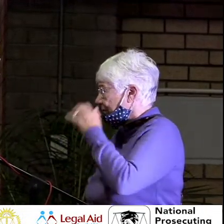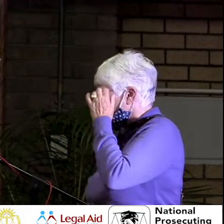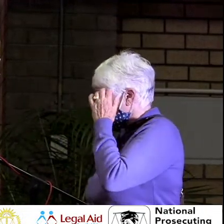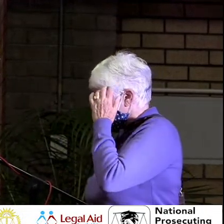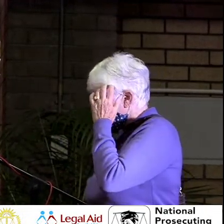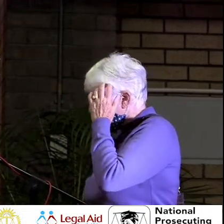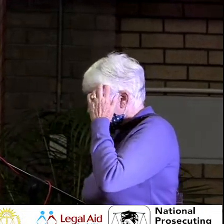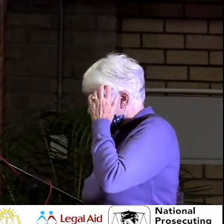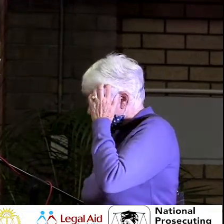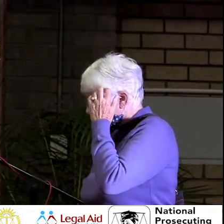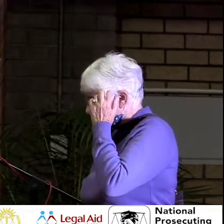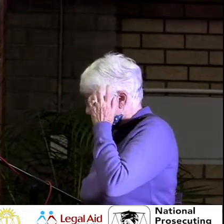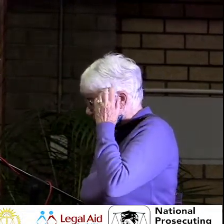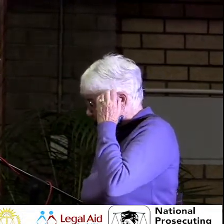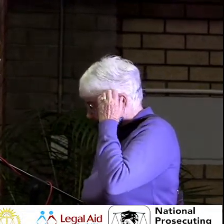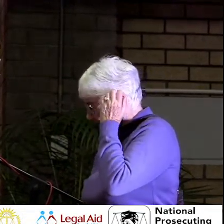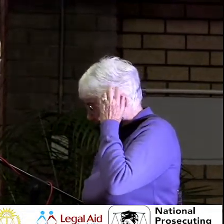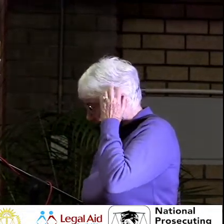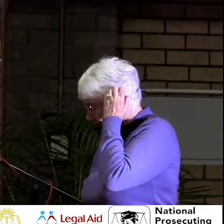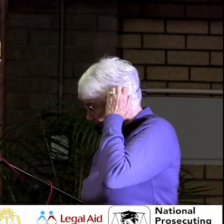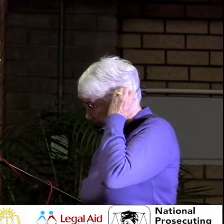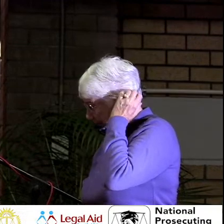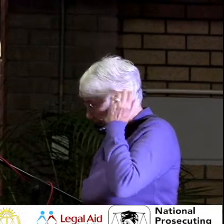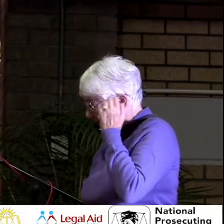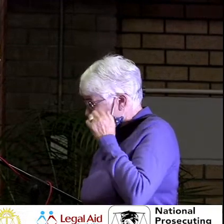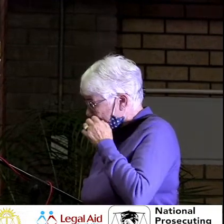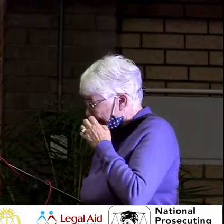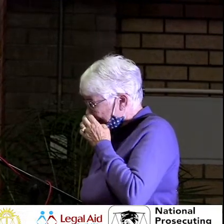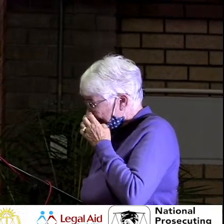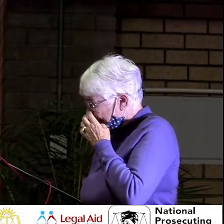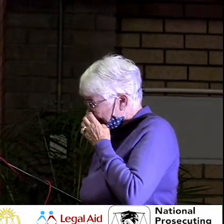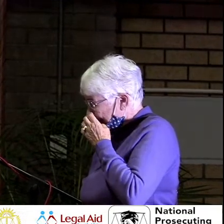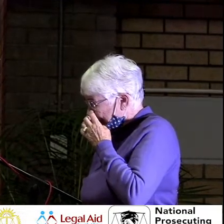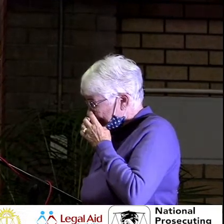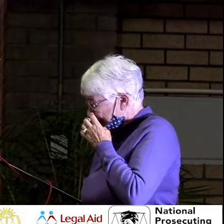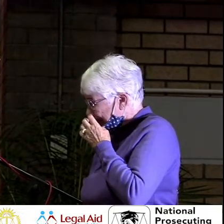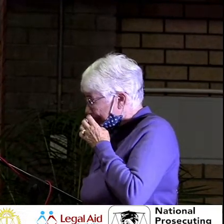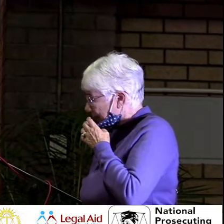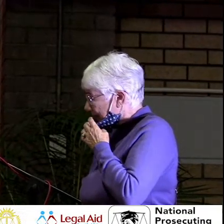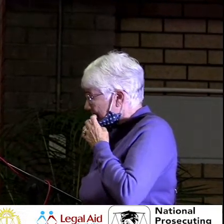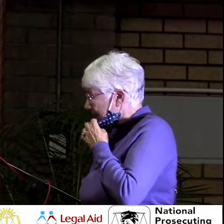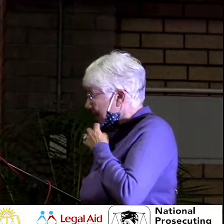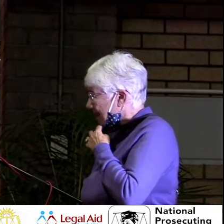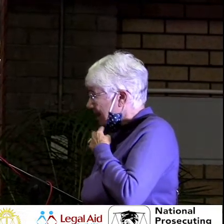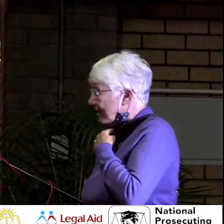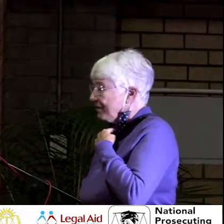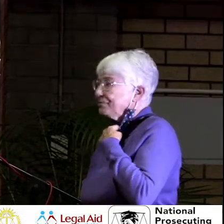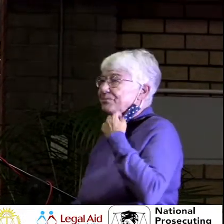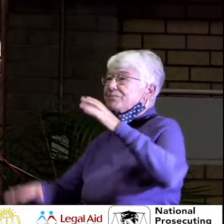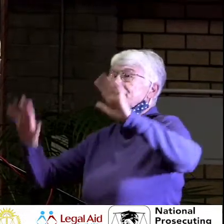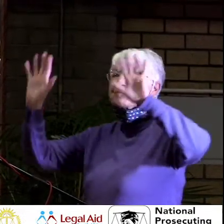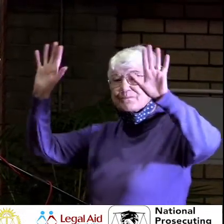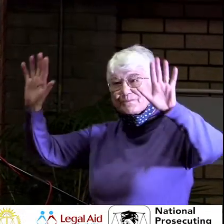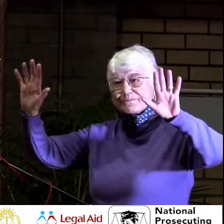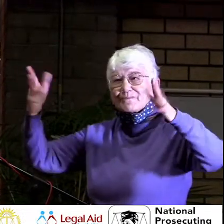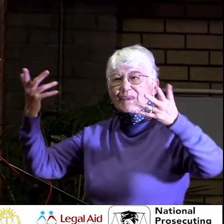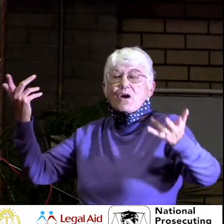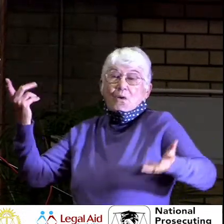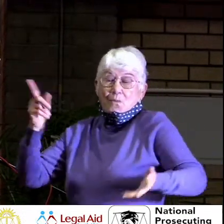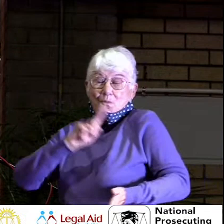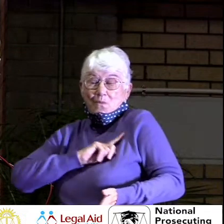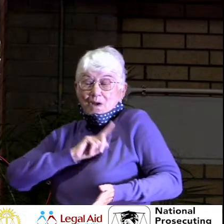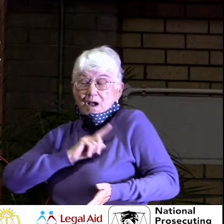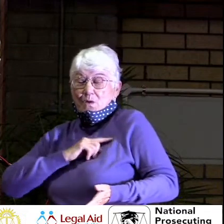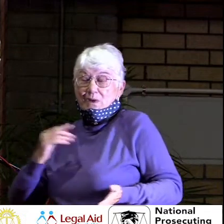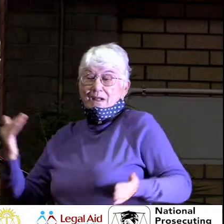All right, thank you very much. And this is why we come here. We want to hear from you,